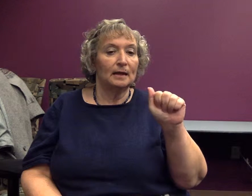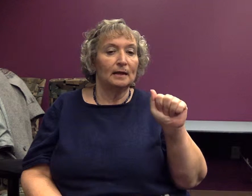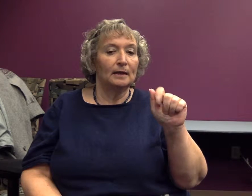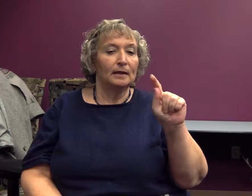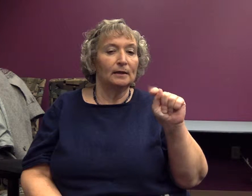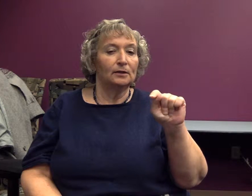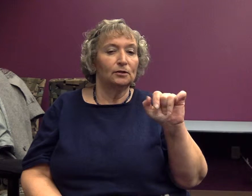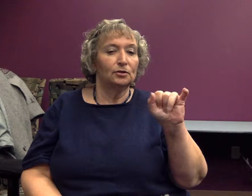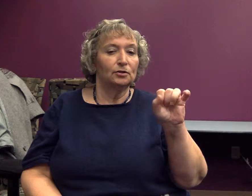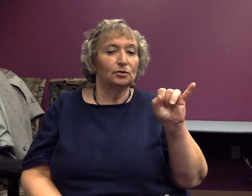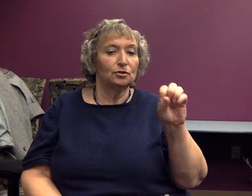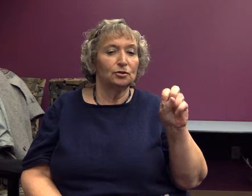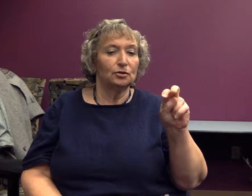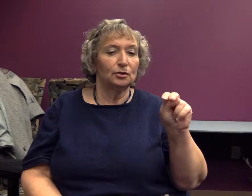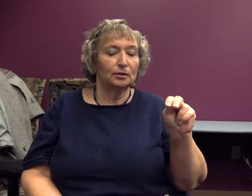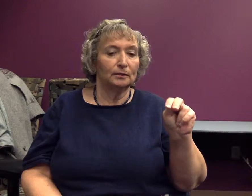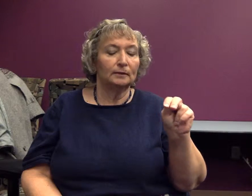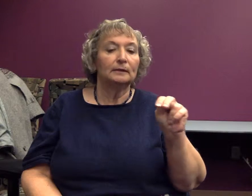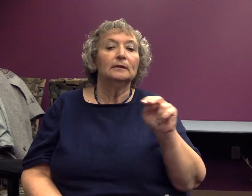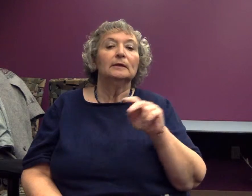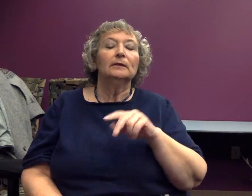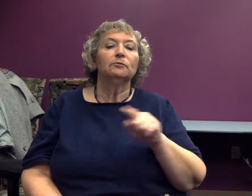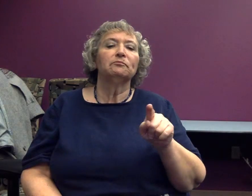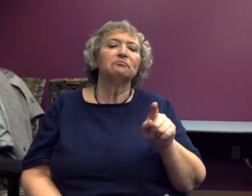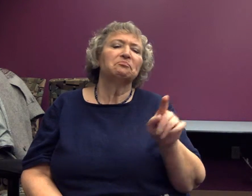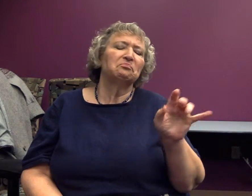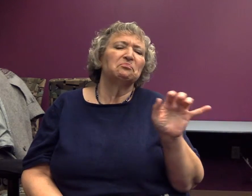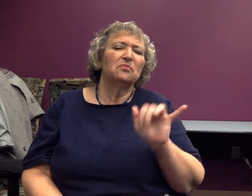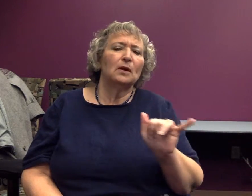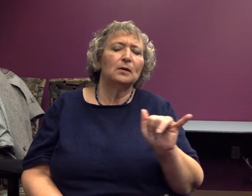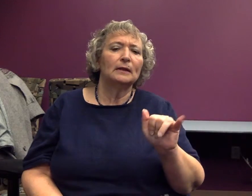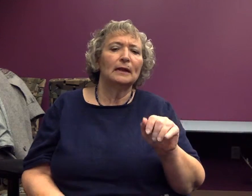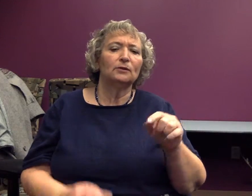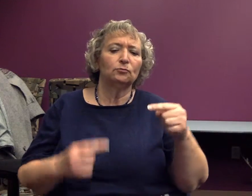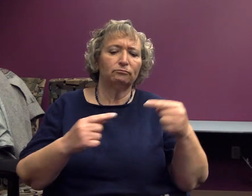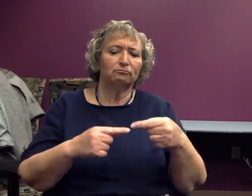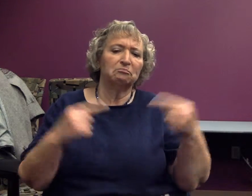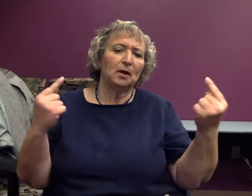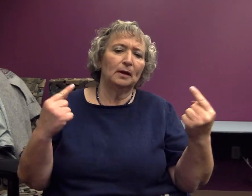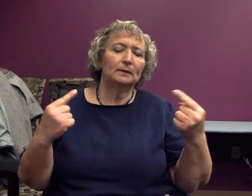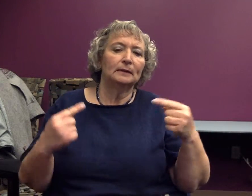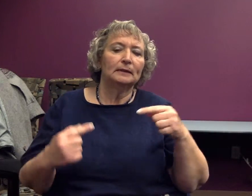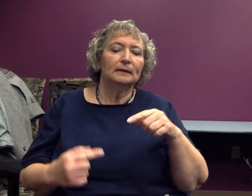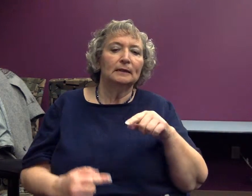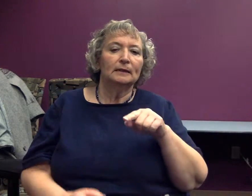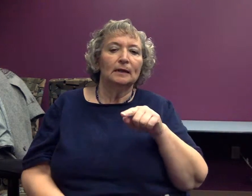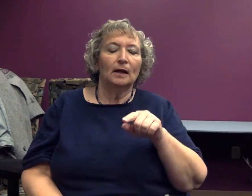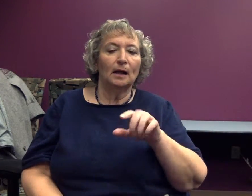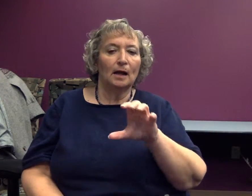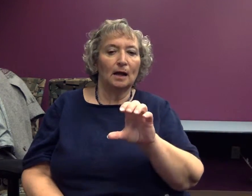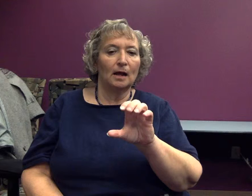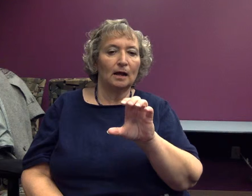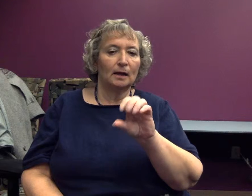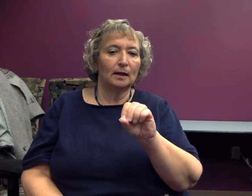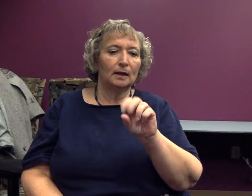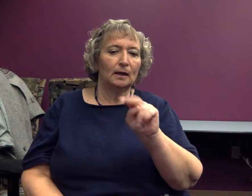and you transfer it into water in the gas form. Condensation is just the opposite, where you take water that is